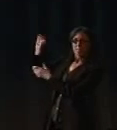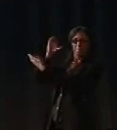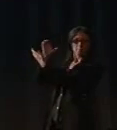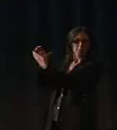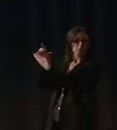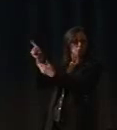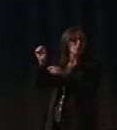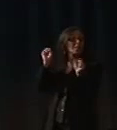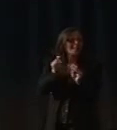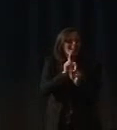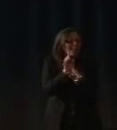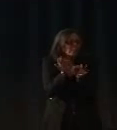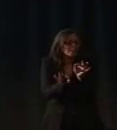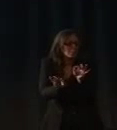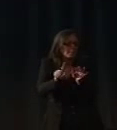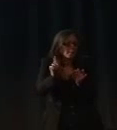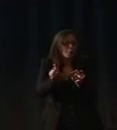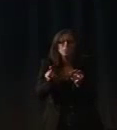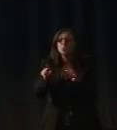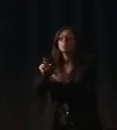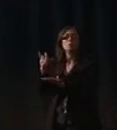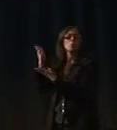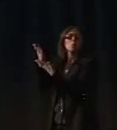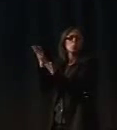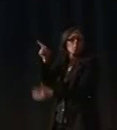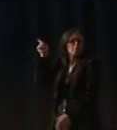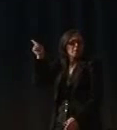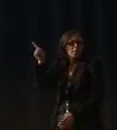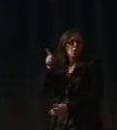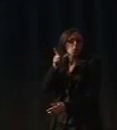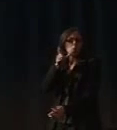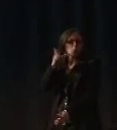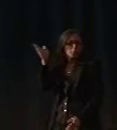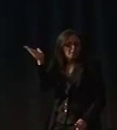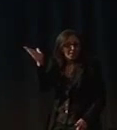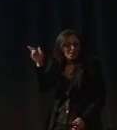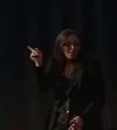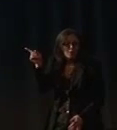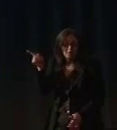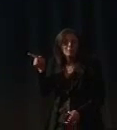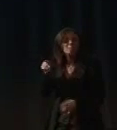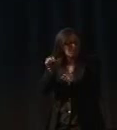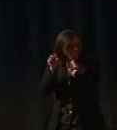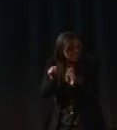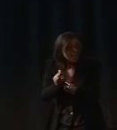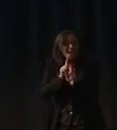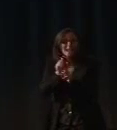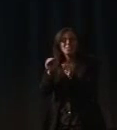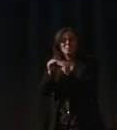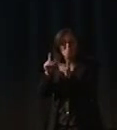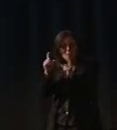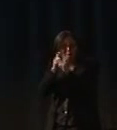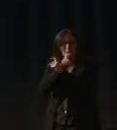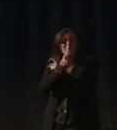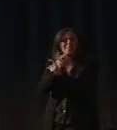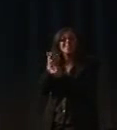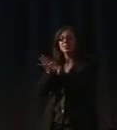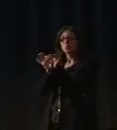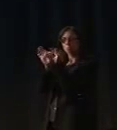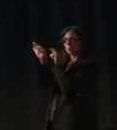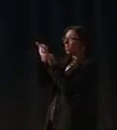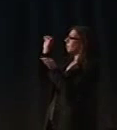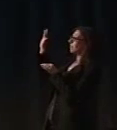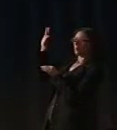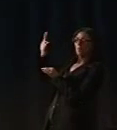doing, more complex one, like describe the scene itself, and should be doing this